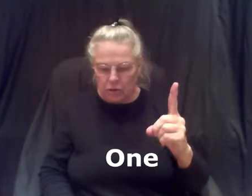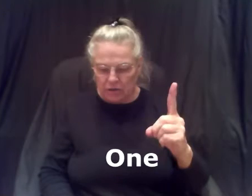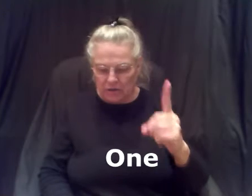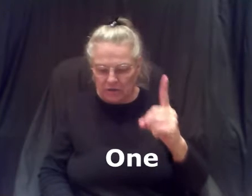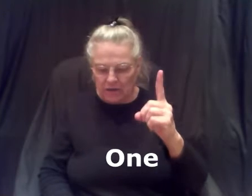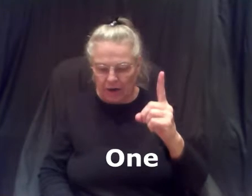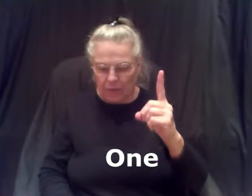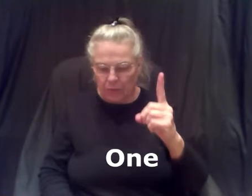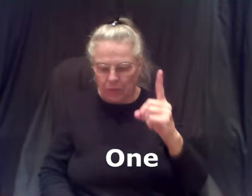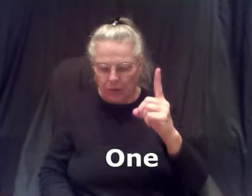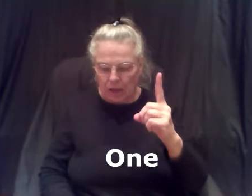person here.